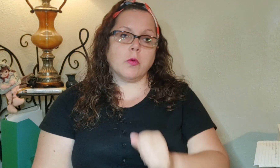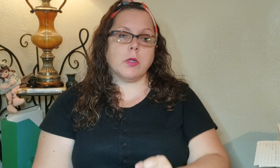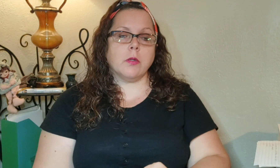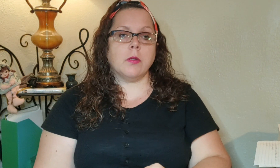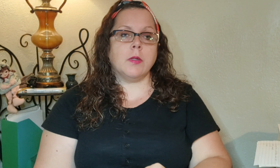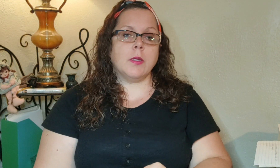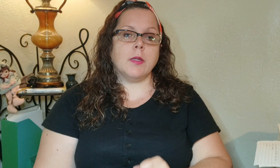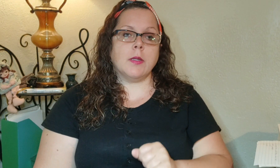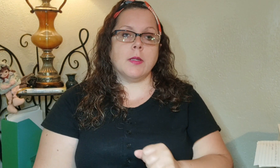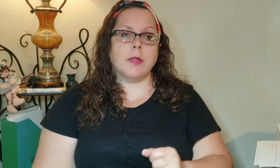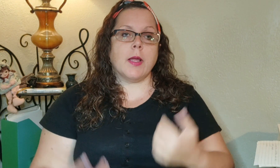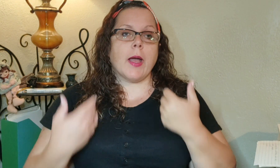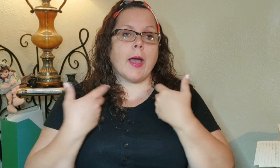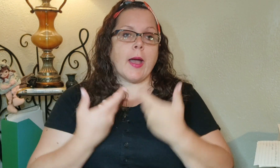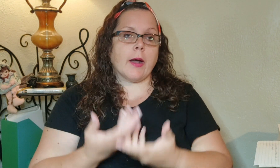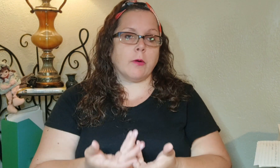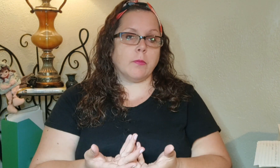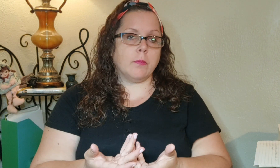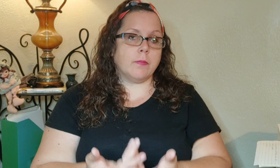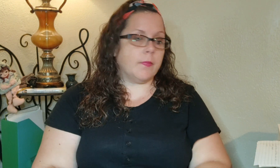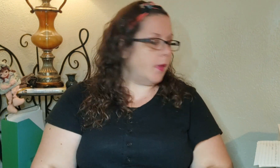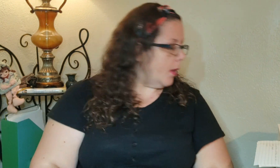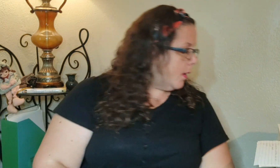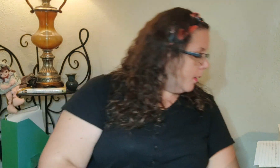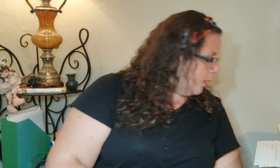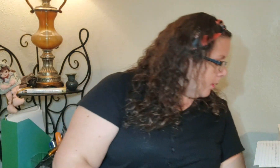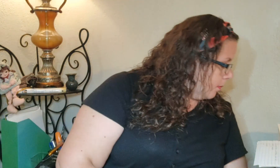old, how.